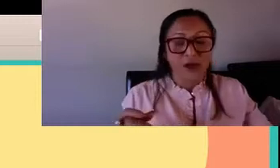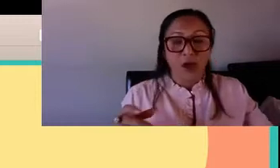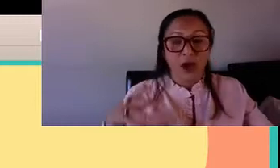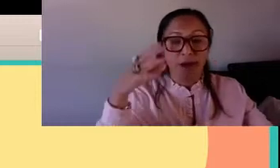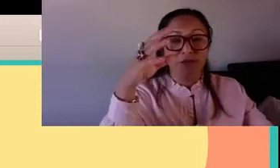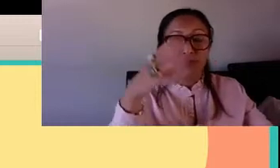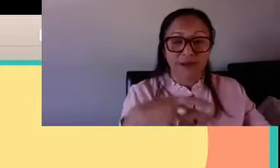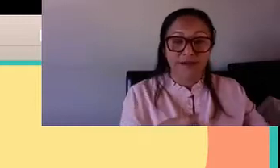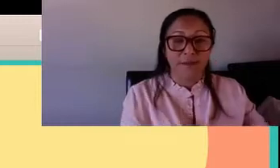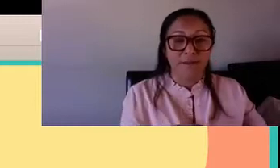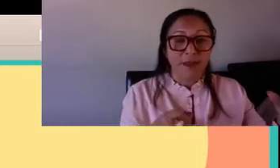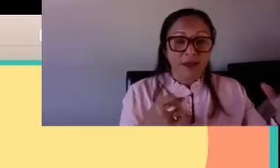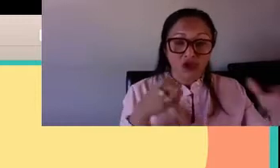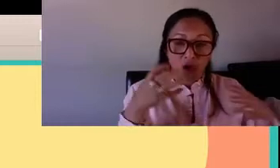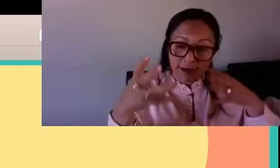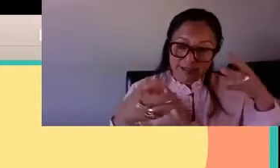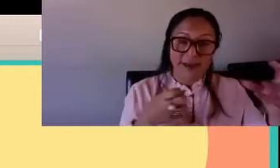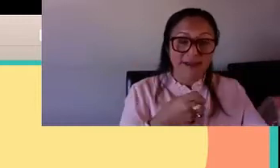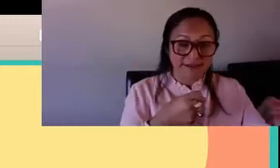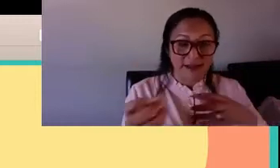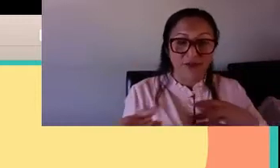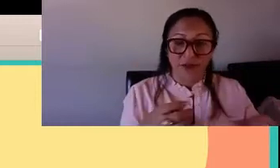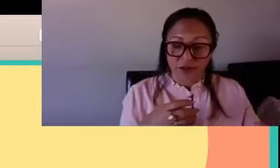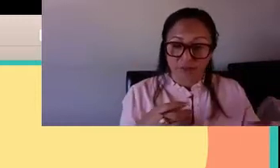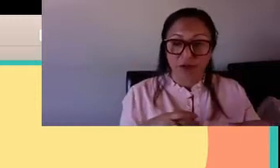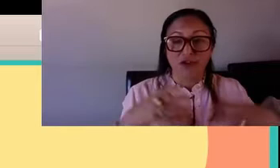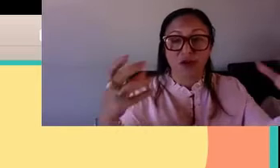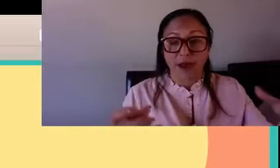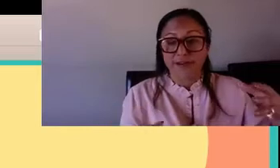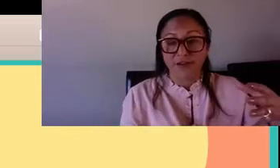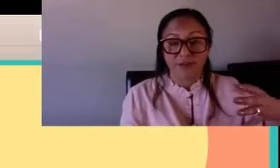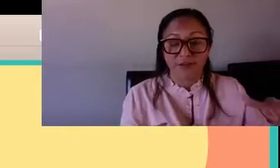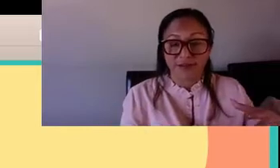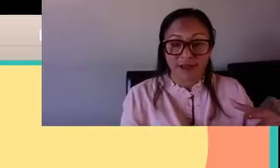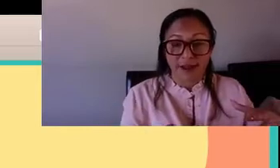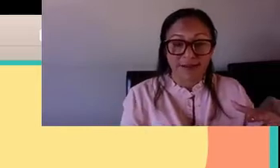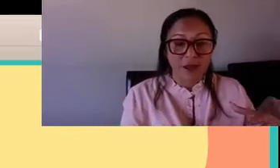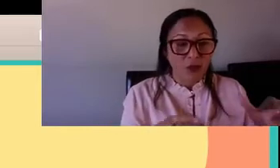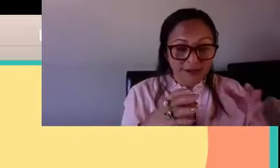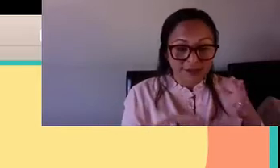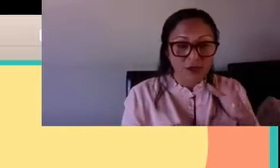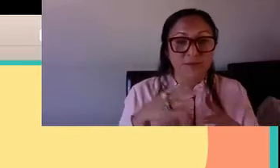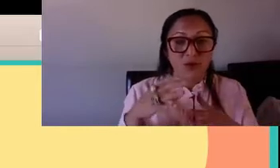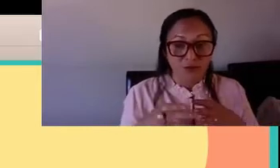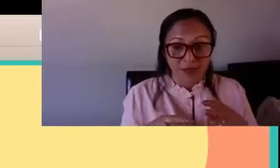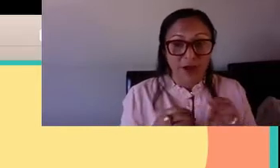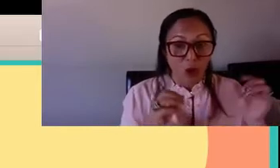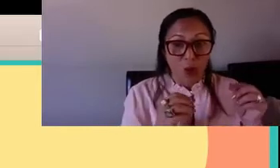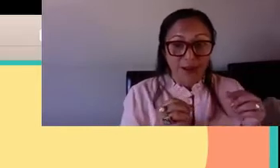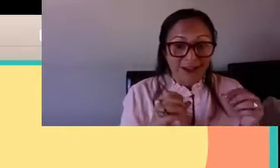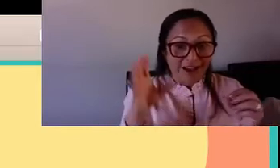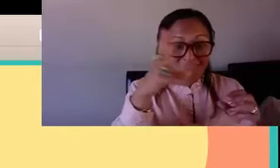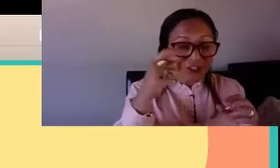of doing some, trying to make the signs for some. So they're trying to do some of the signs. We can start to move like,